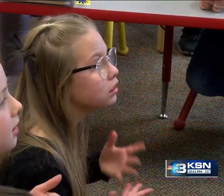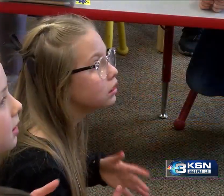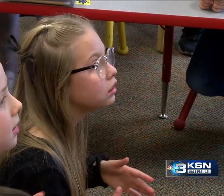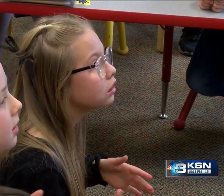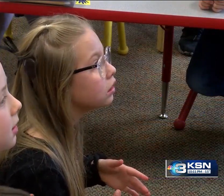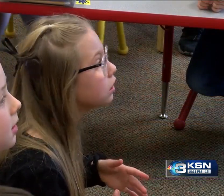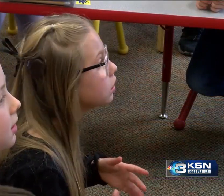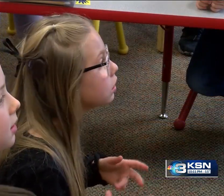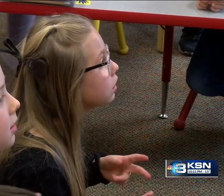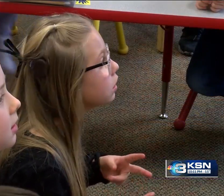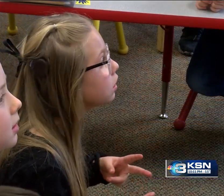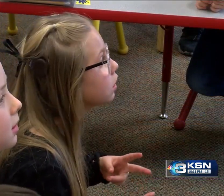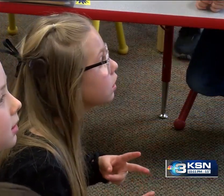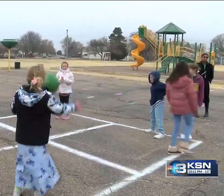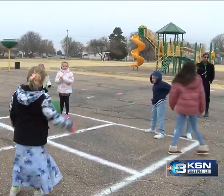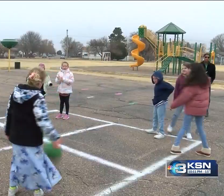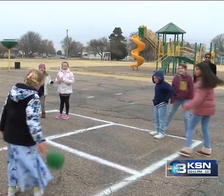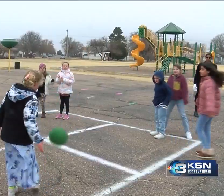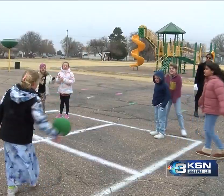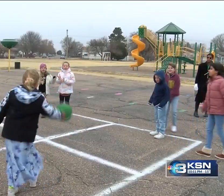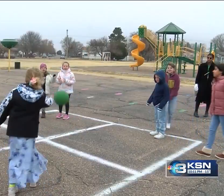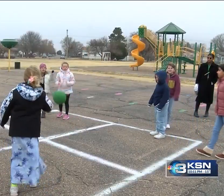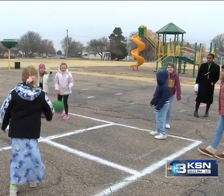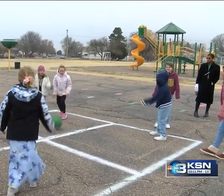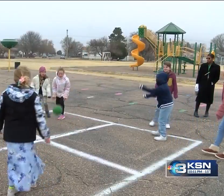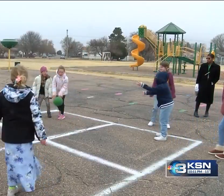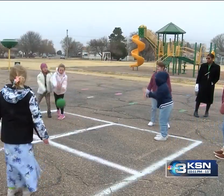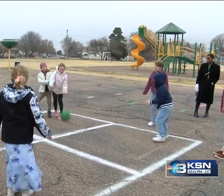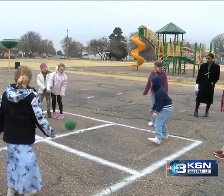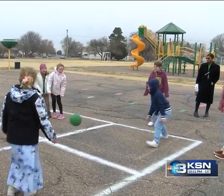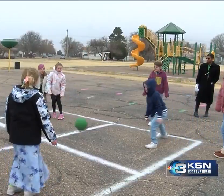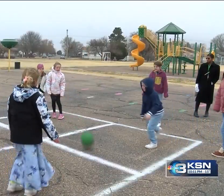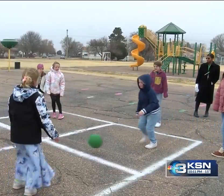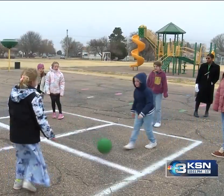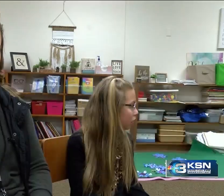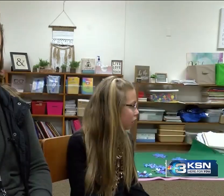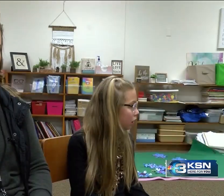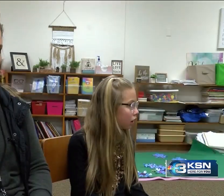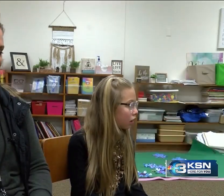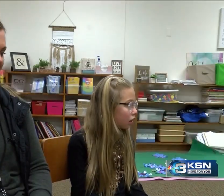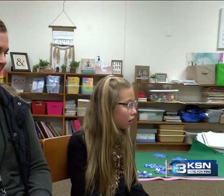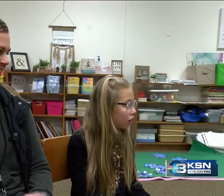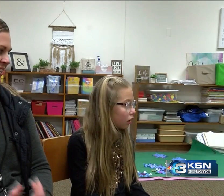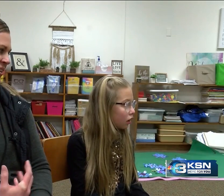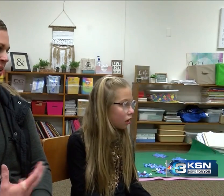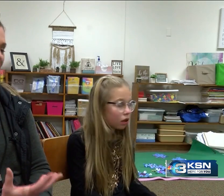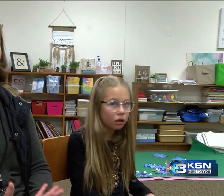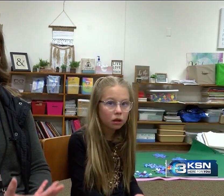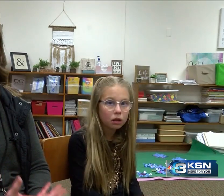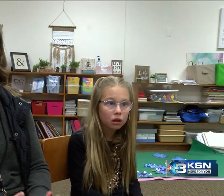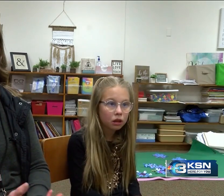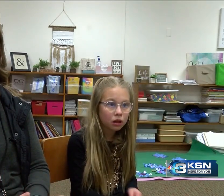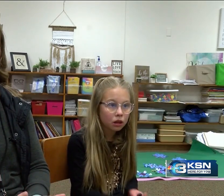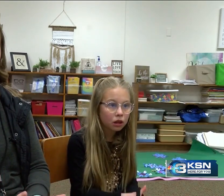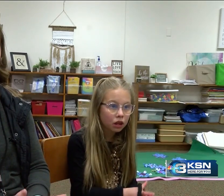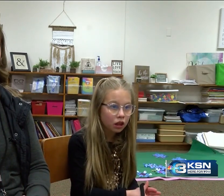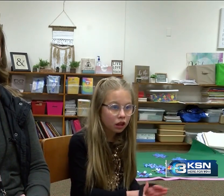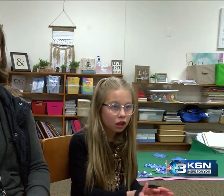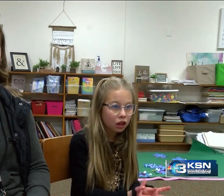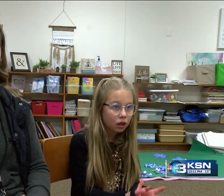implants help her to hear. When Camden started school, she hit a roadblock. At home, we could understand what she was saying